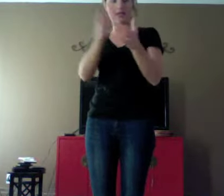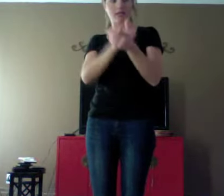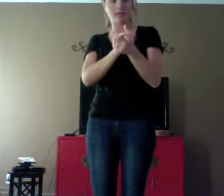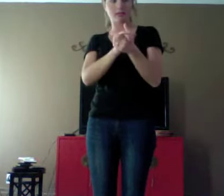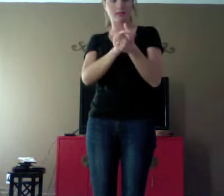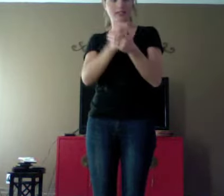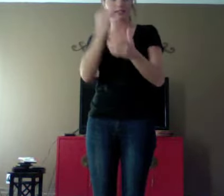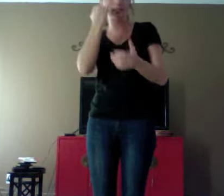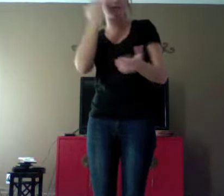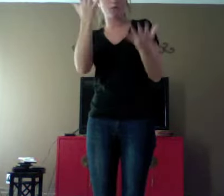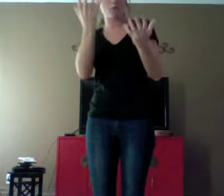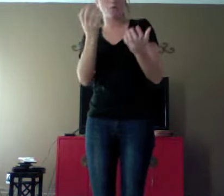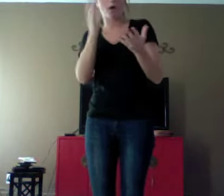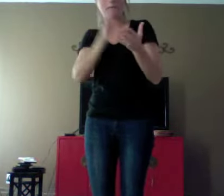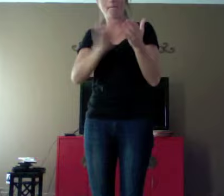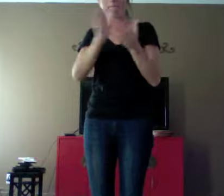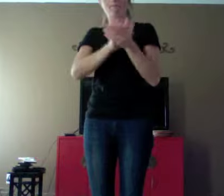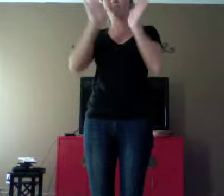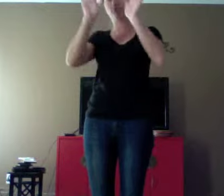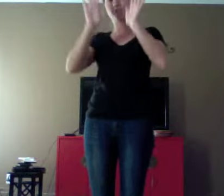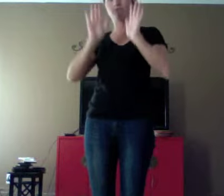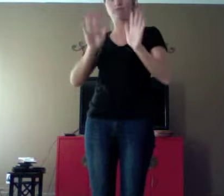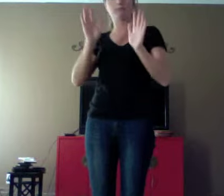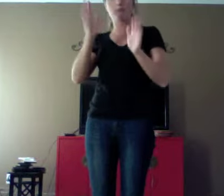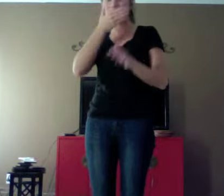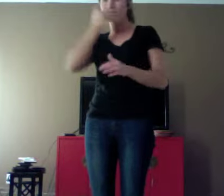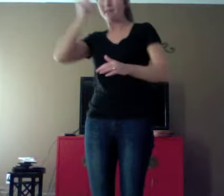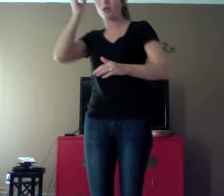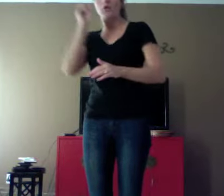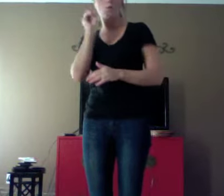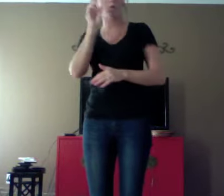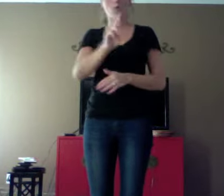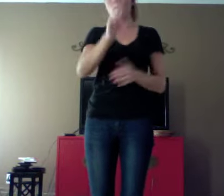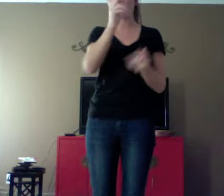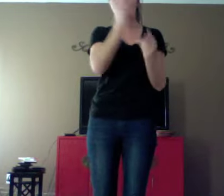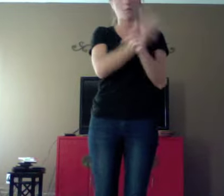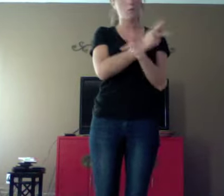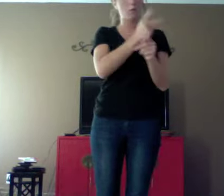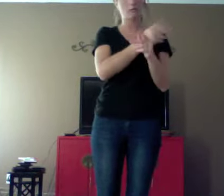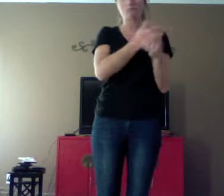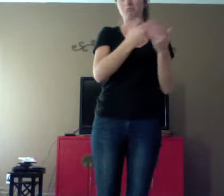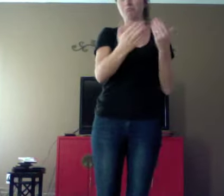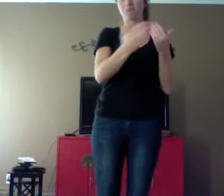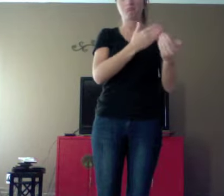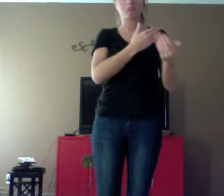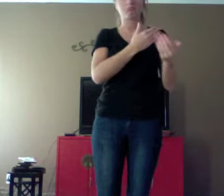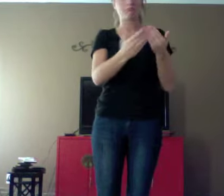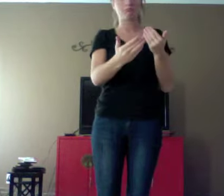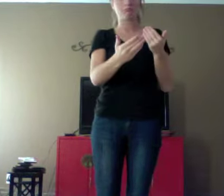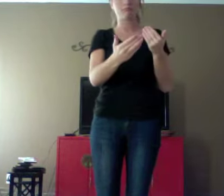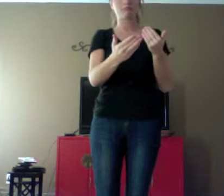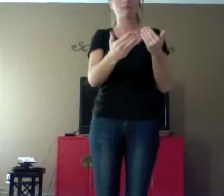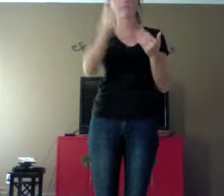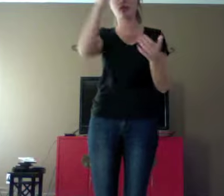In the first place, husbands, for better or for worse, accept your role as the leader. Accept